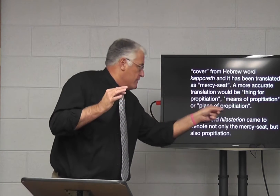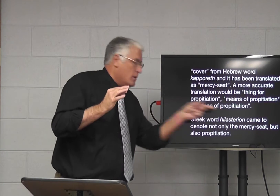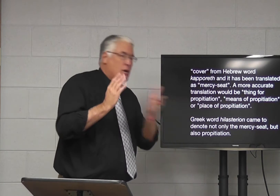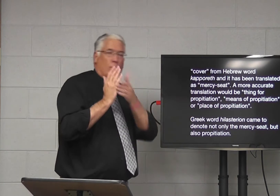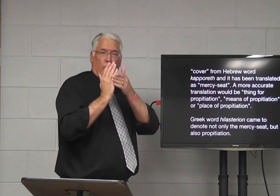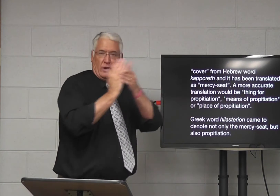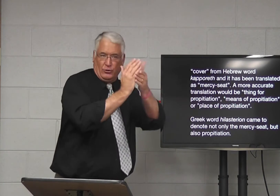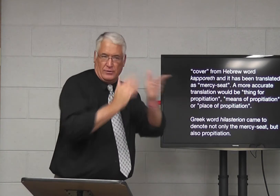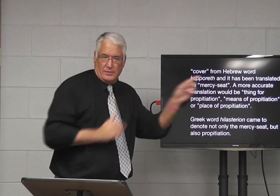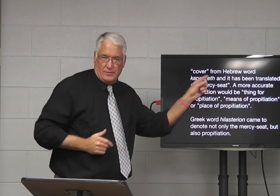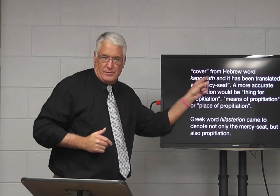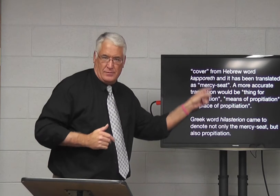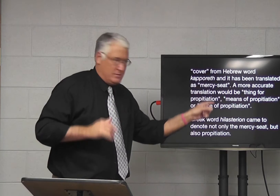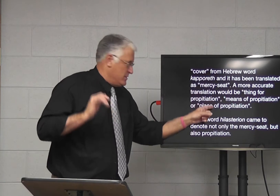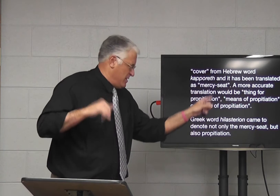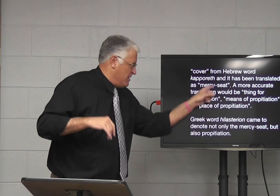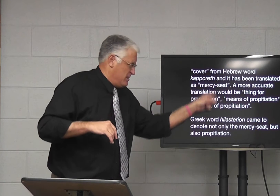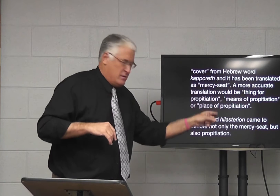of propitiation.